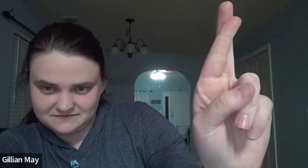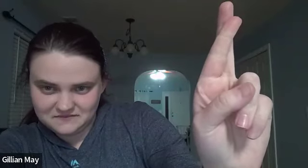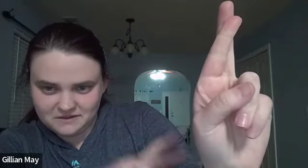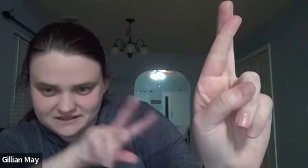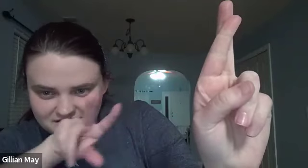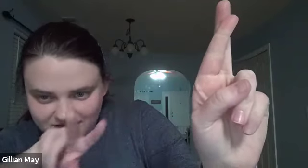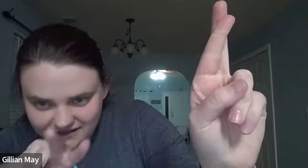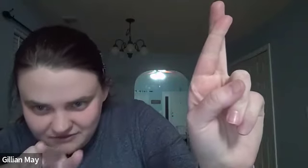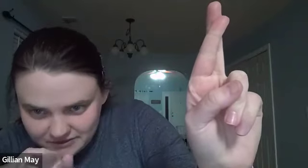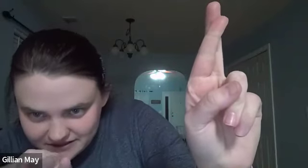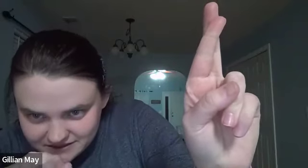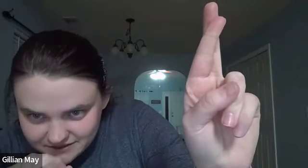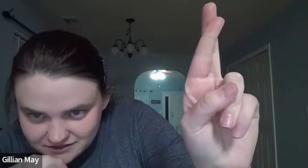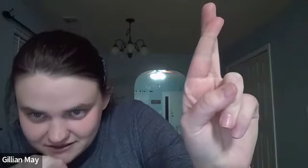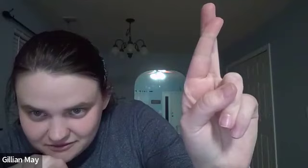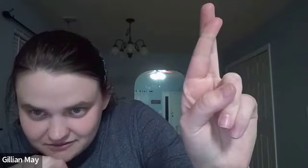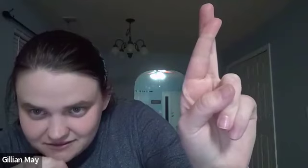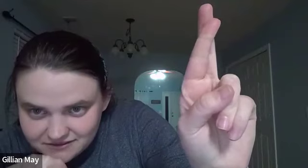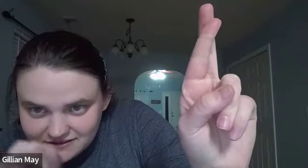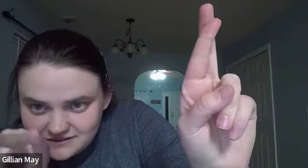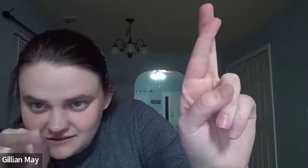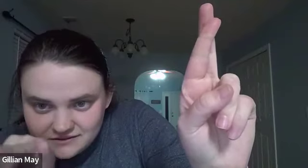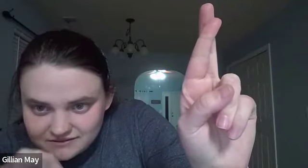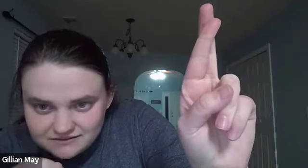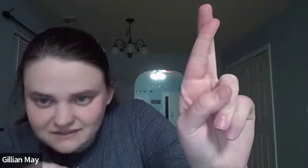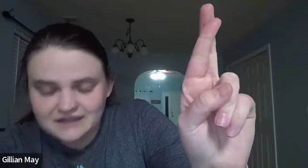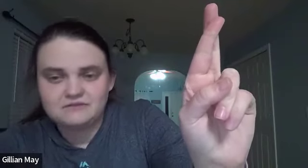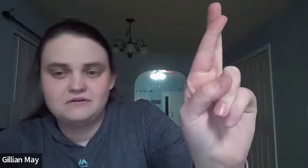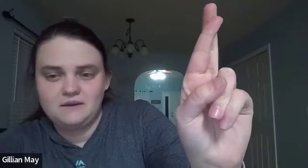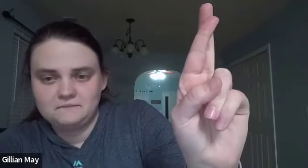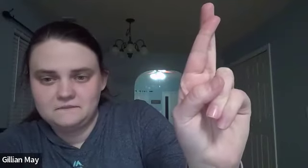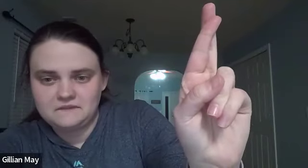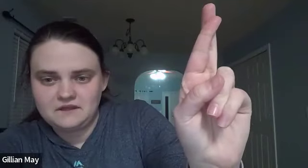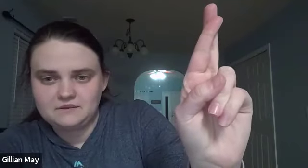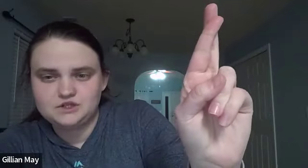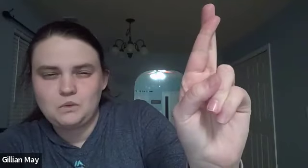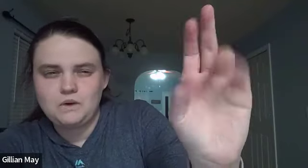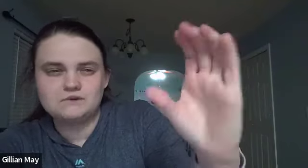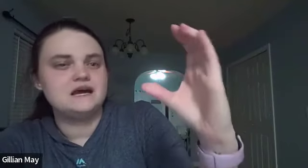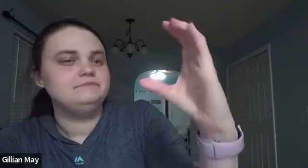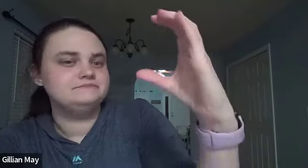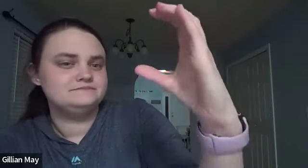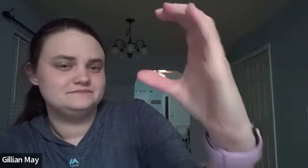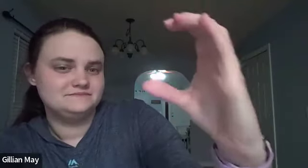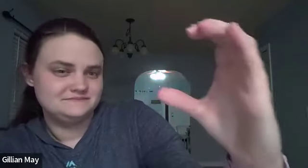I'm like staring at everybody's to make sure I don't get it. Okay. Let me do it one more time.